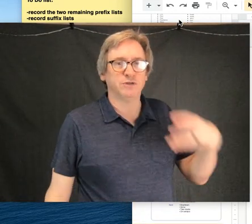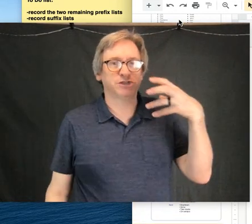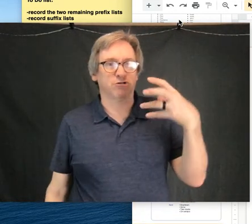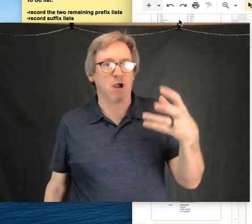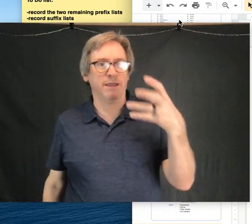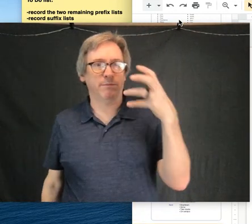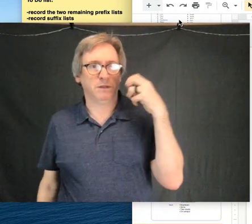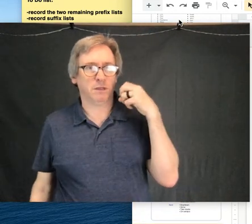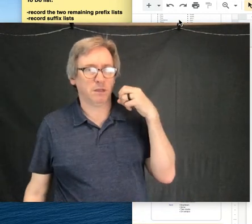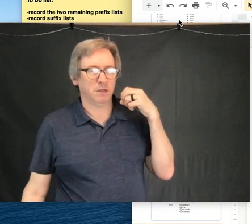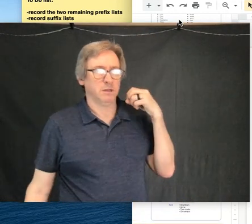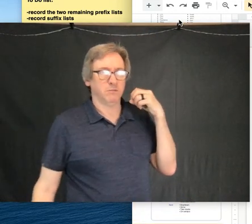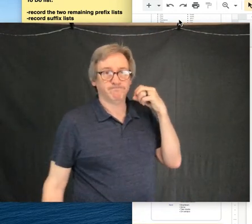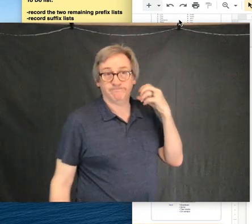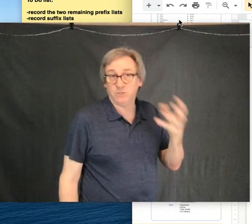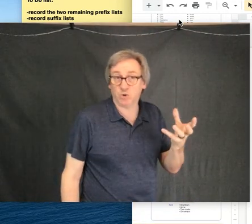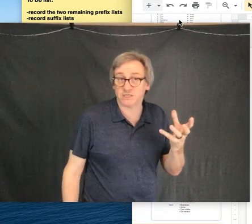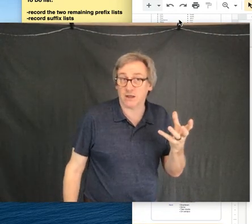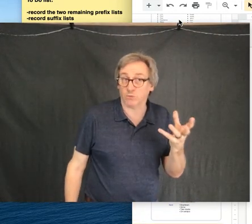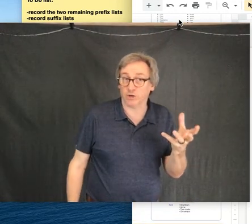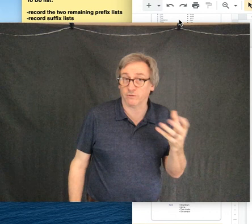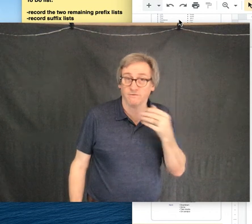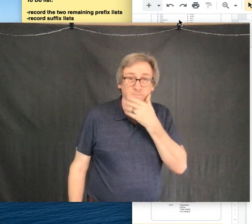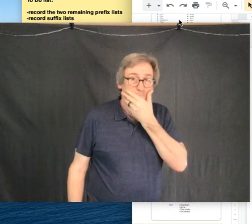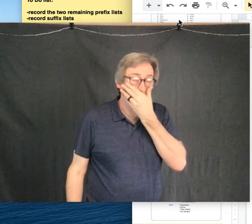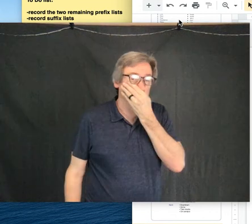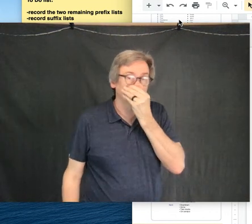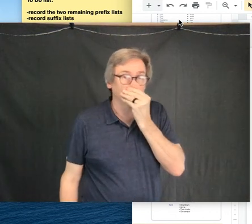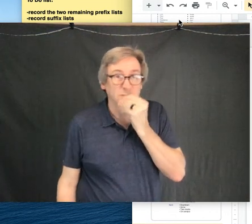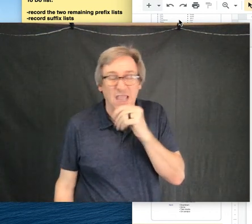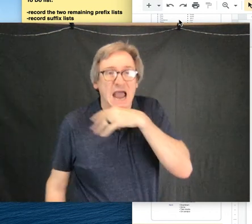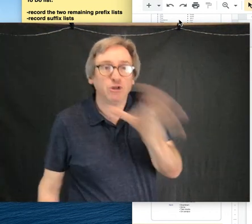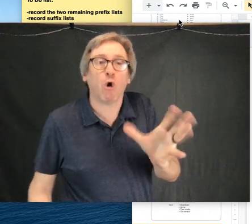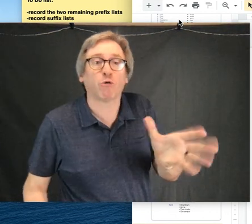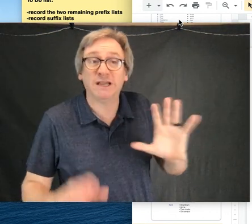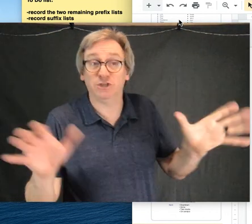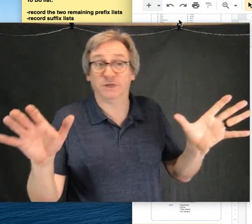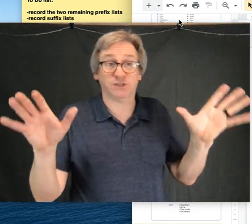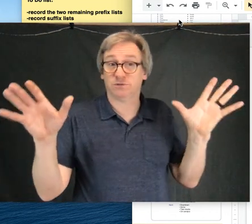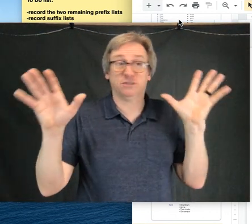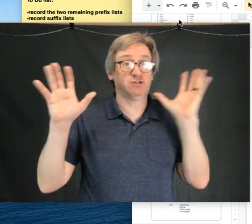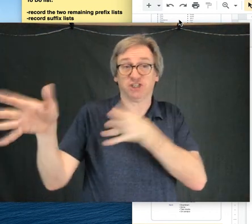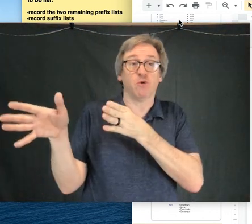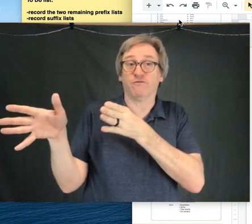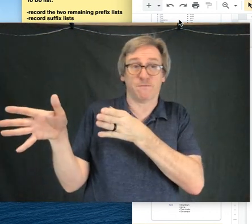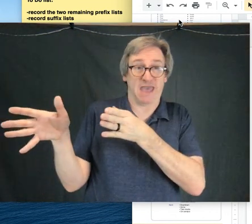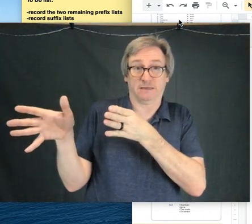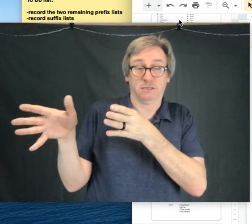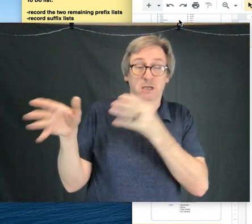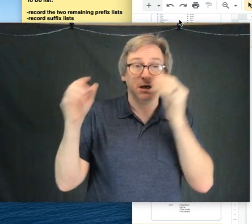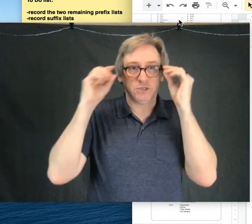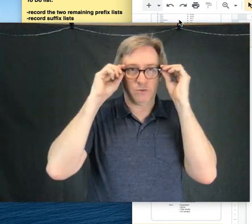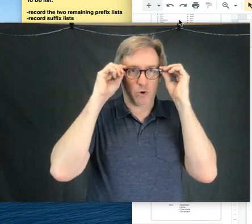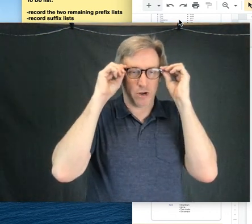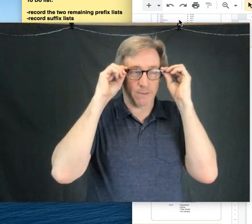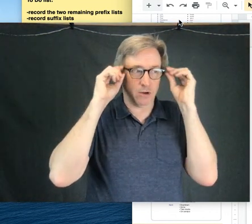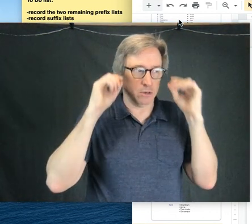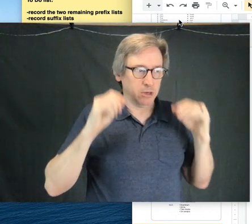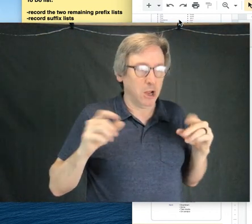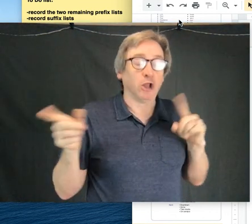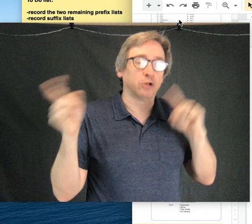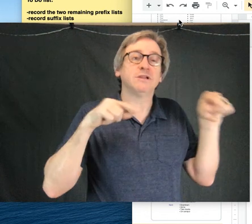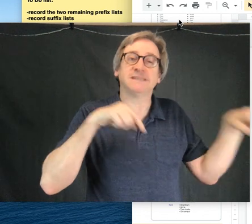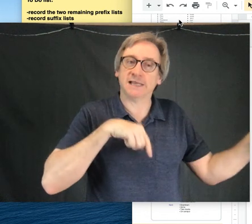how would you describe your town, where you're from? And how do you already do it? So just go from that. Don't worry